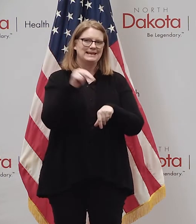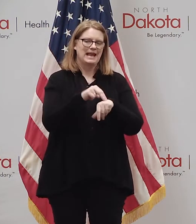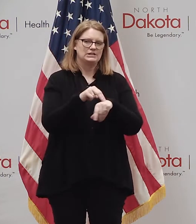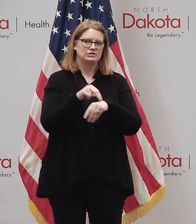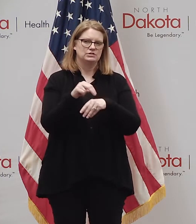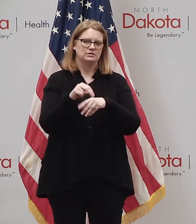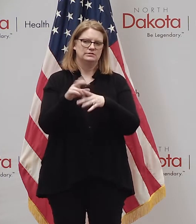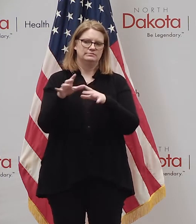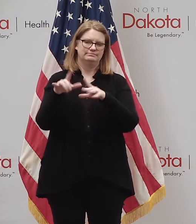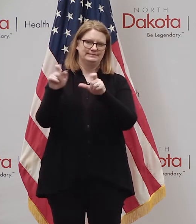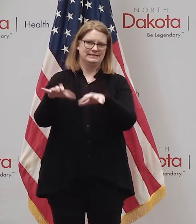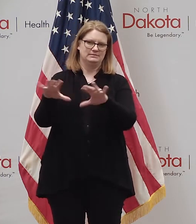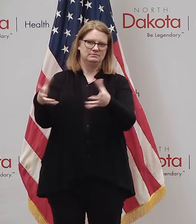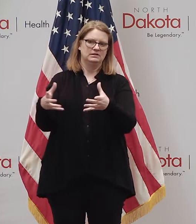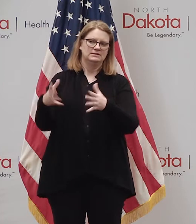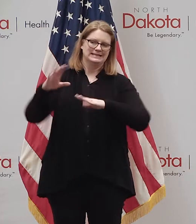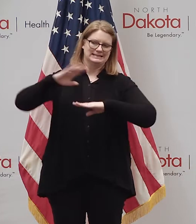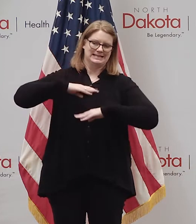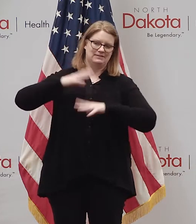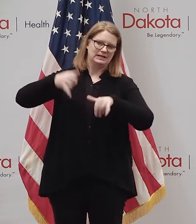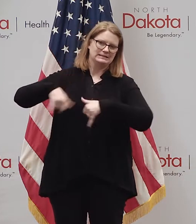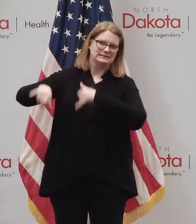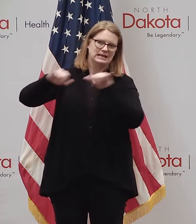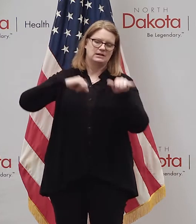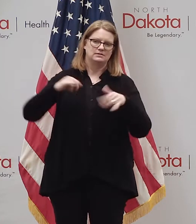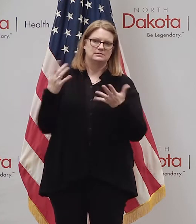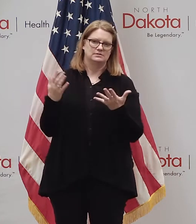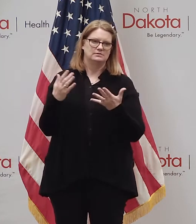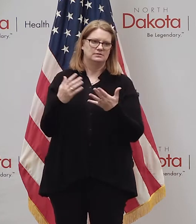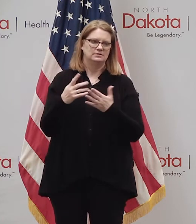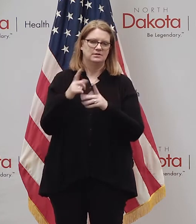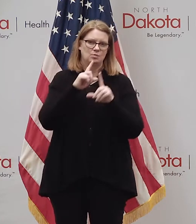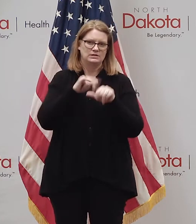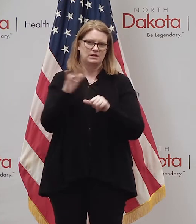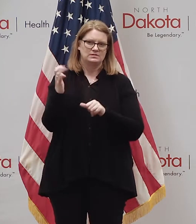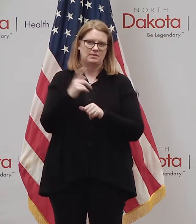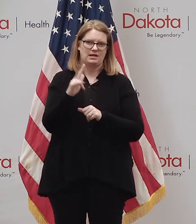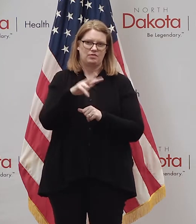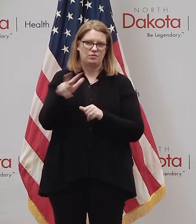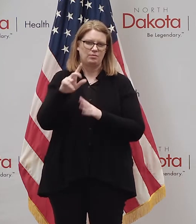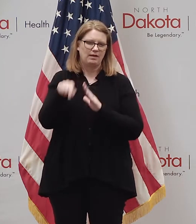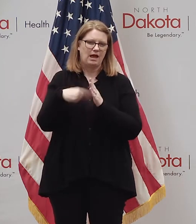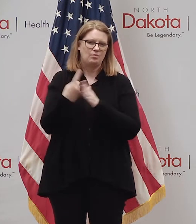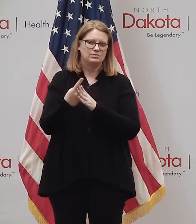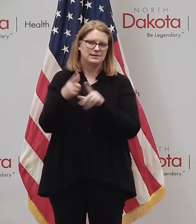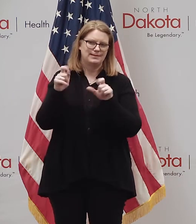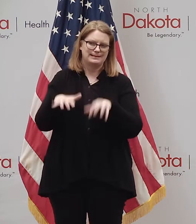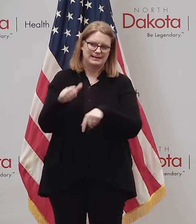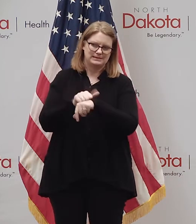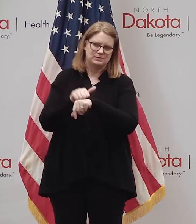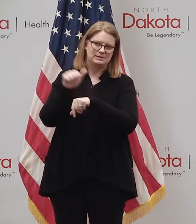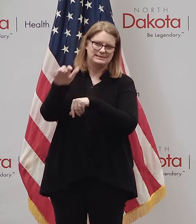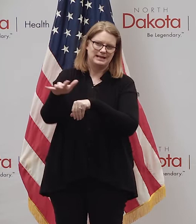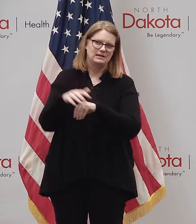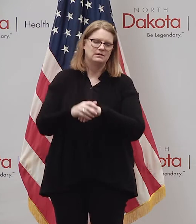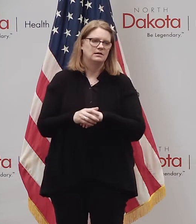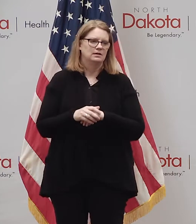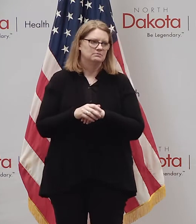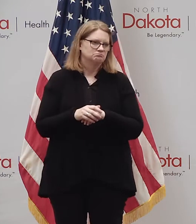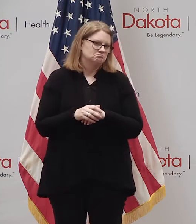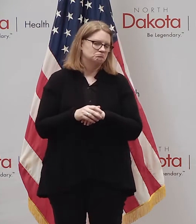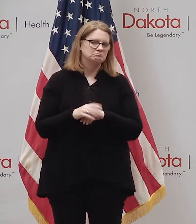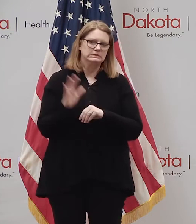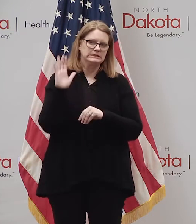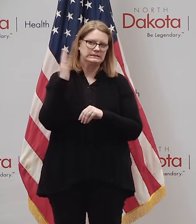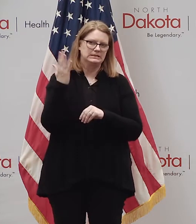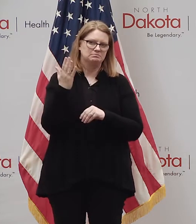firm. They met our standard. We got results back in 33 hours on the test batch that we sent to them, and that certainly